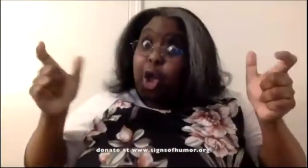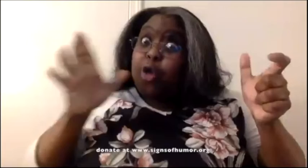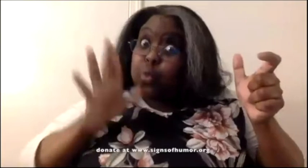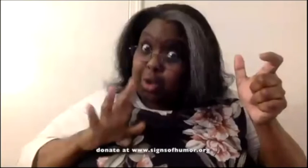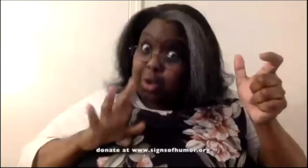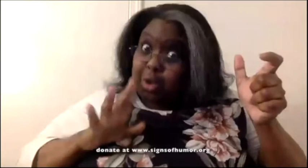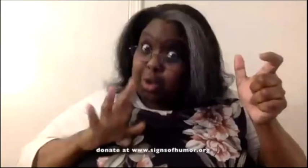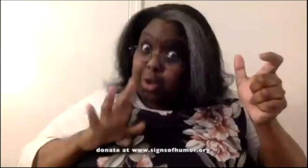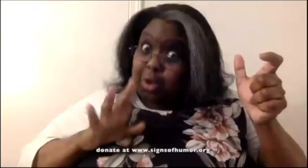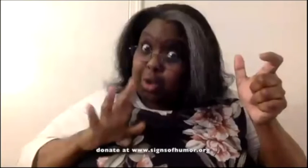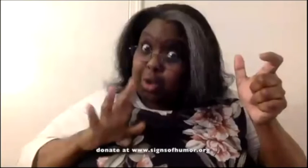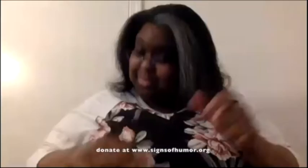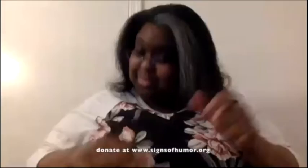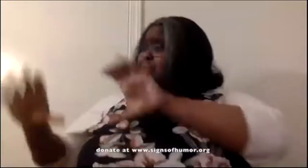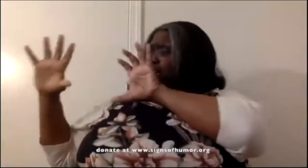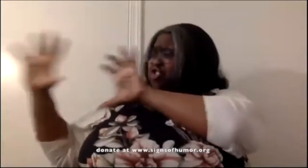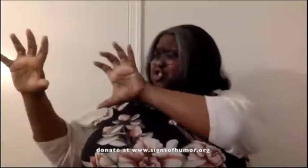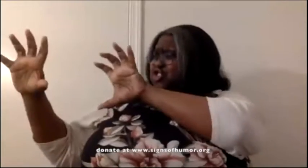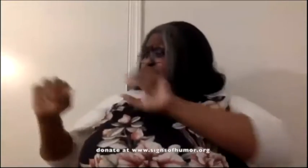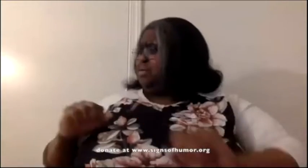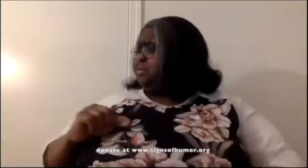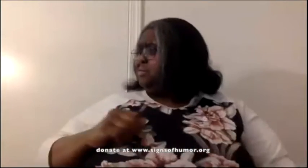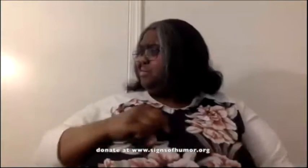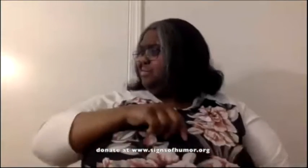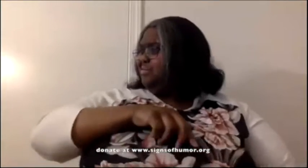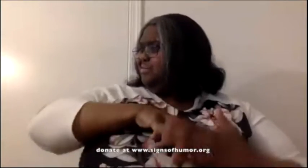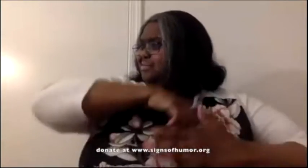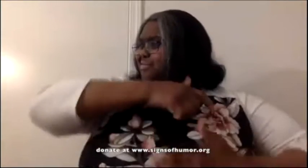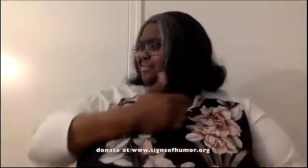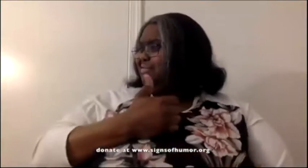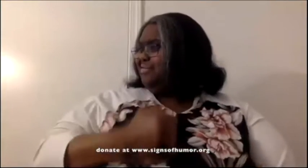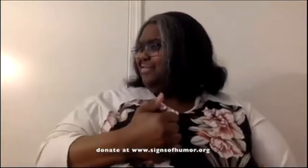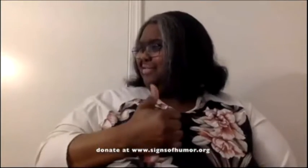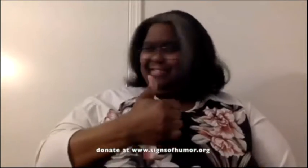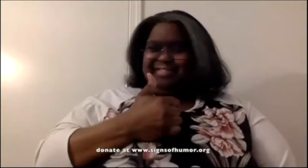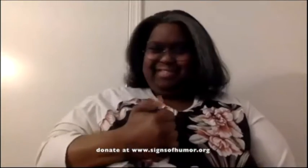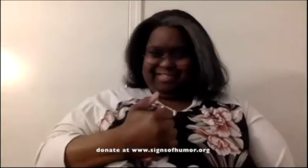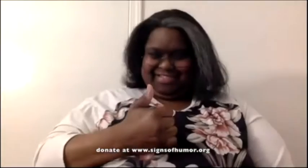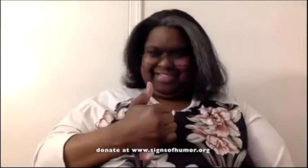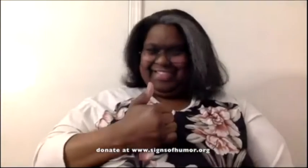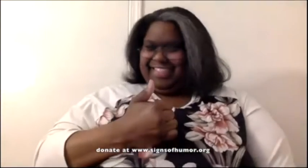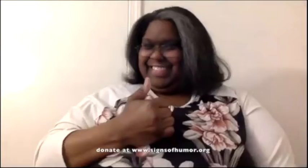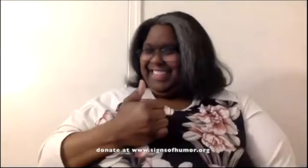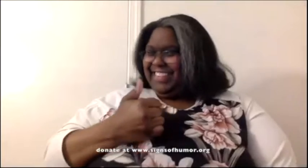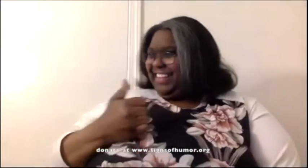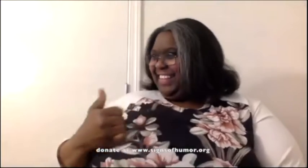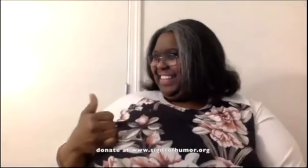huge. I said huge. My mama got a big butt, okay? My daddy takes